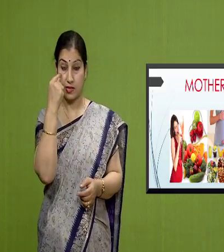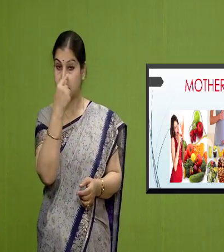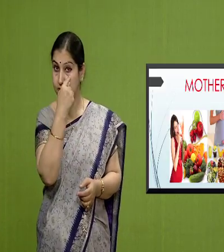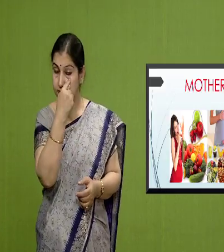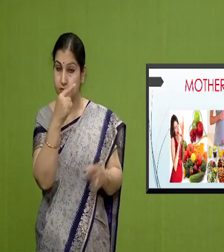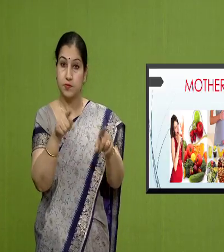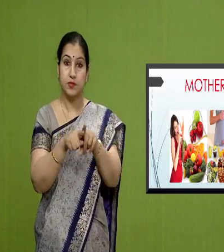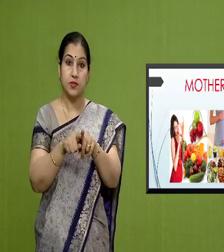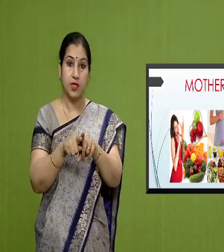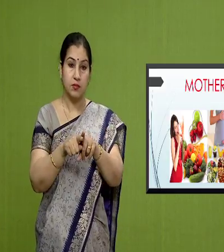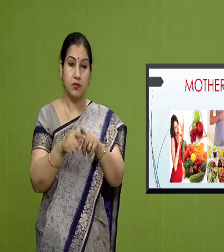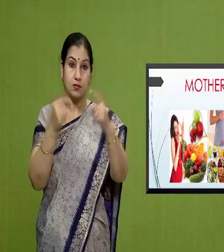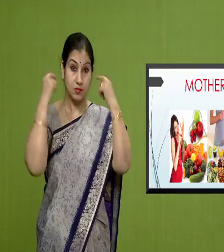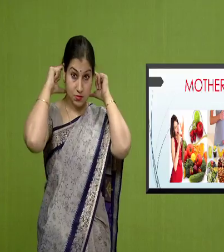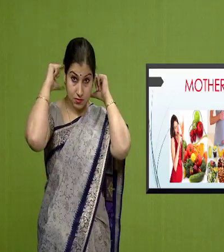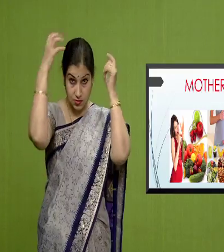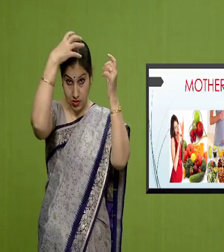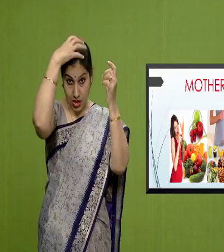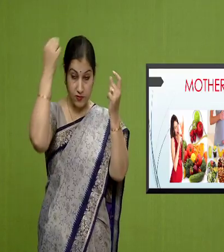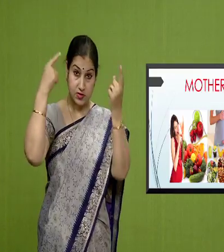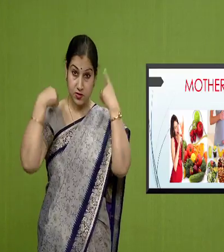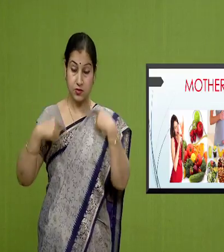eyes and nervous system.